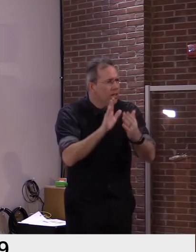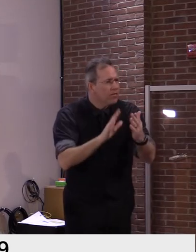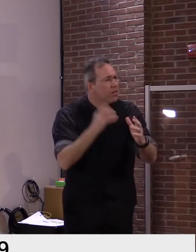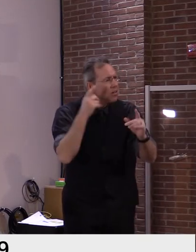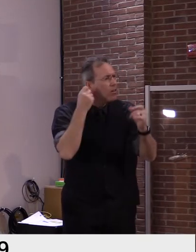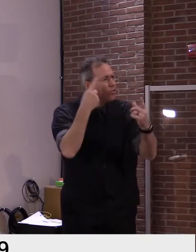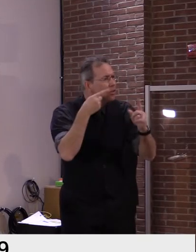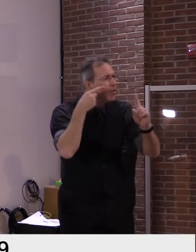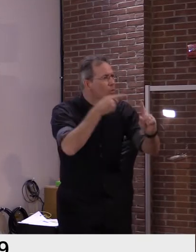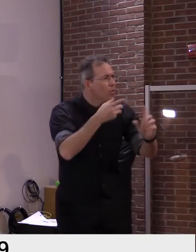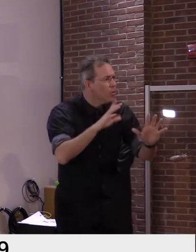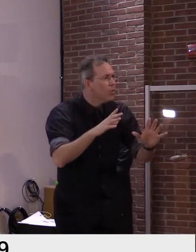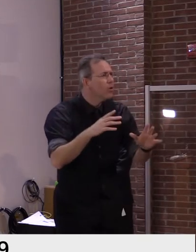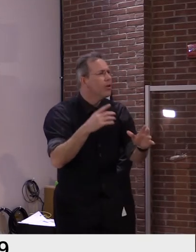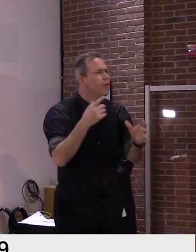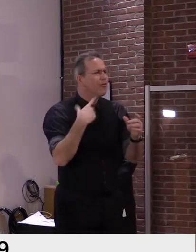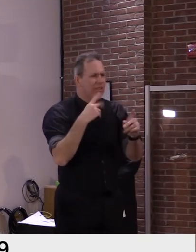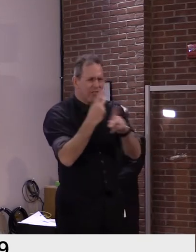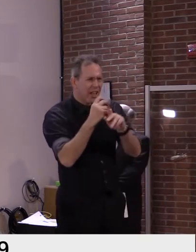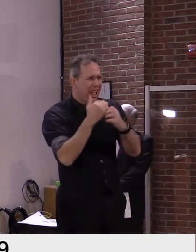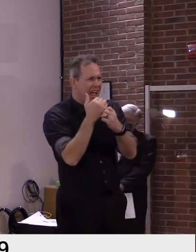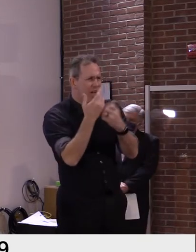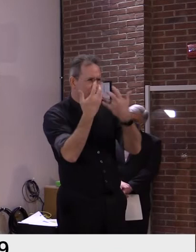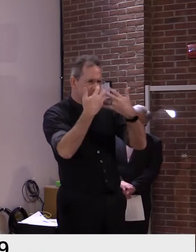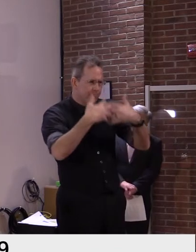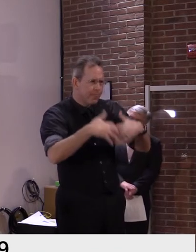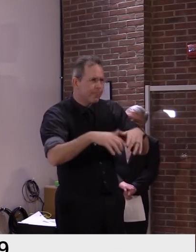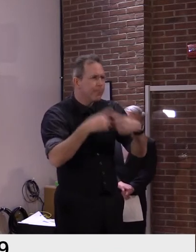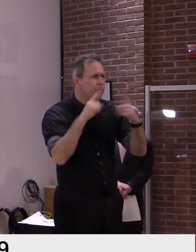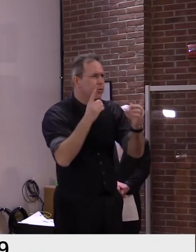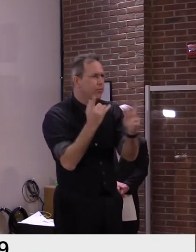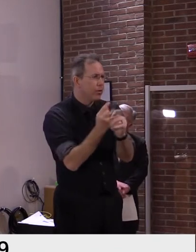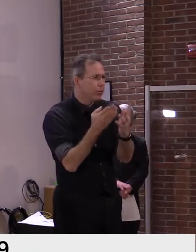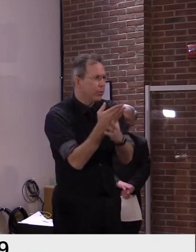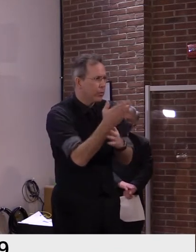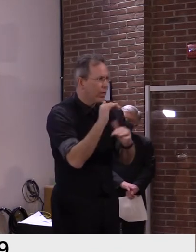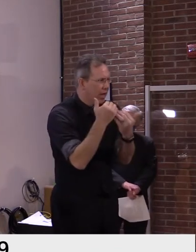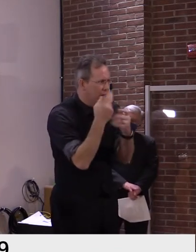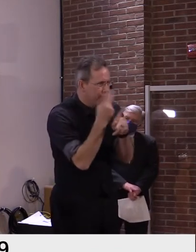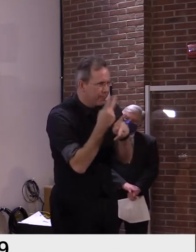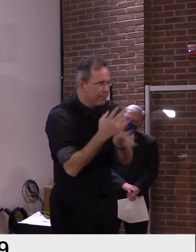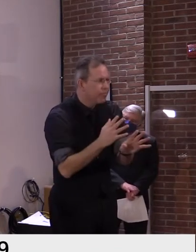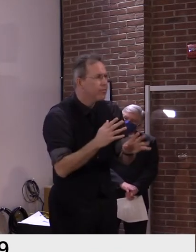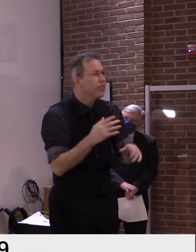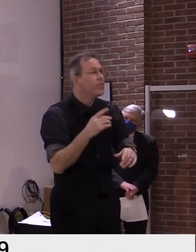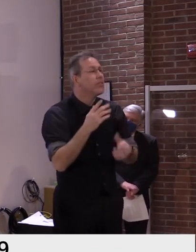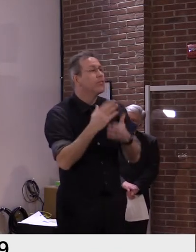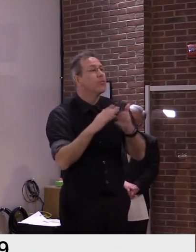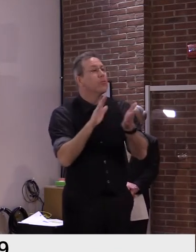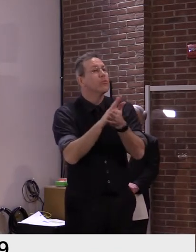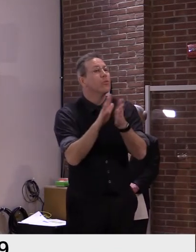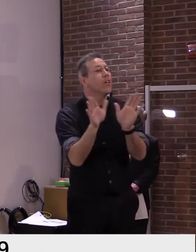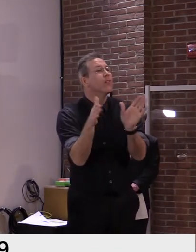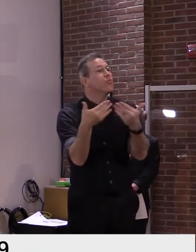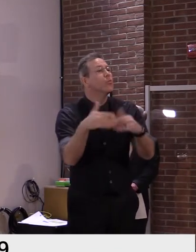one. And I know that the physical distancing is an issue. In fact, on the call I was just on,